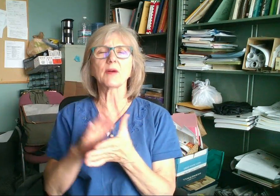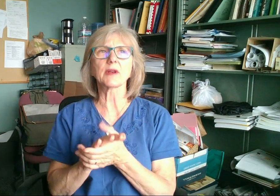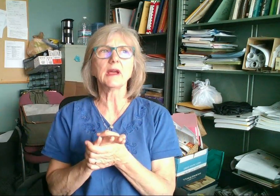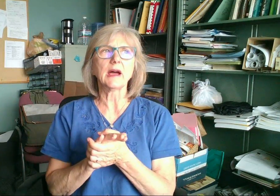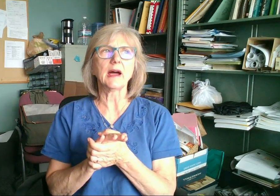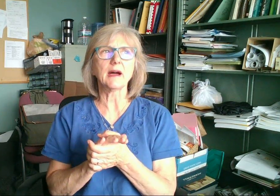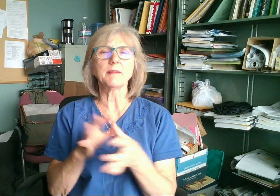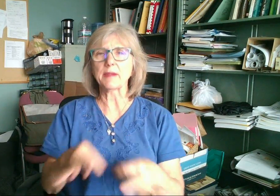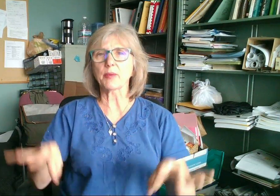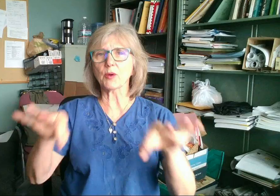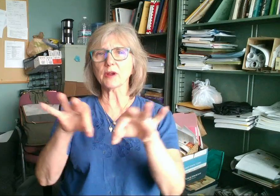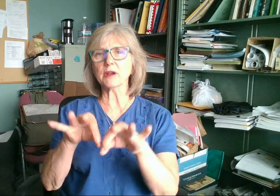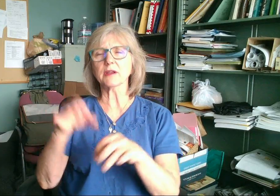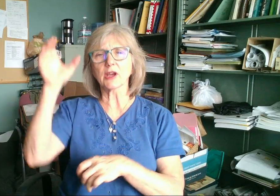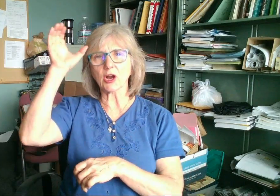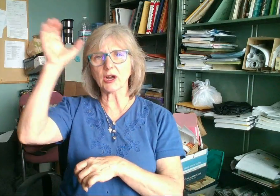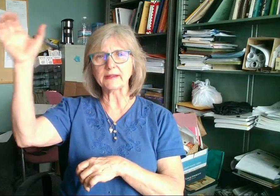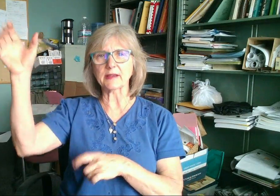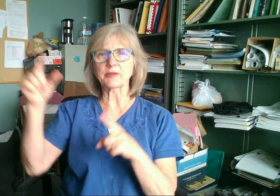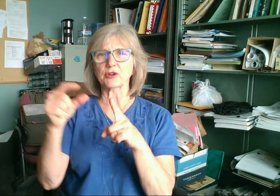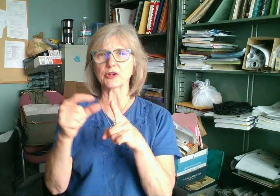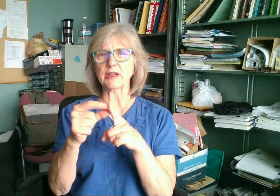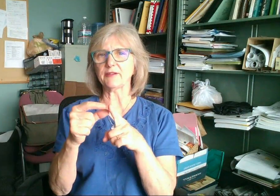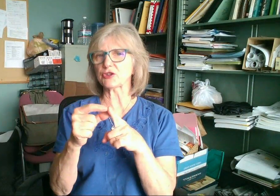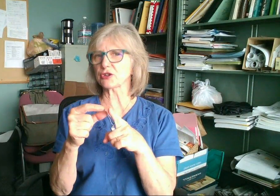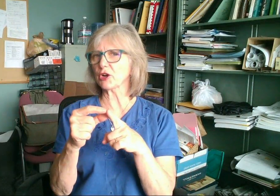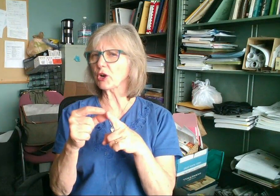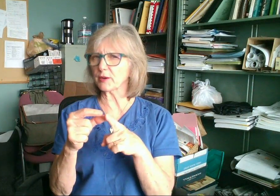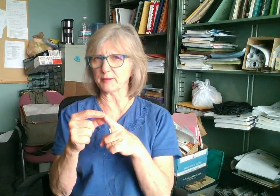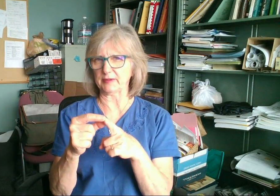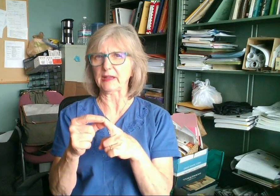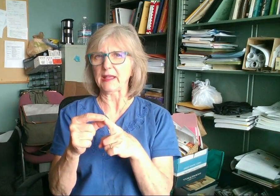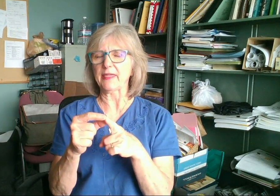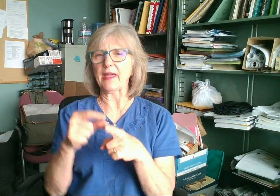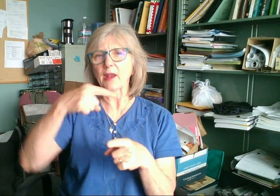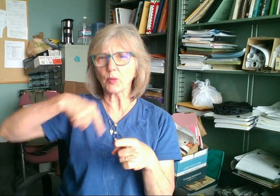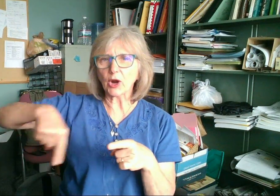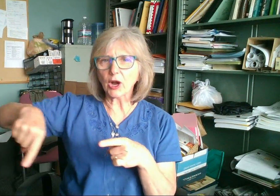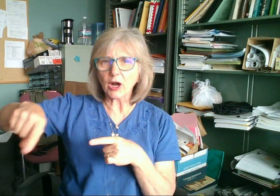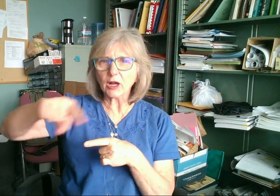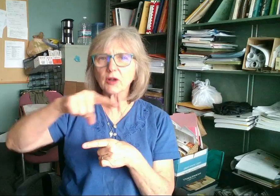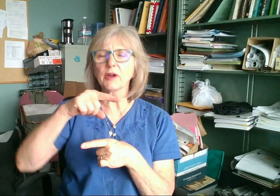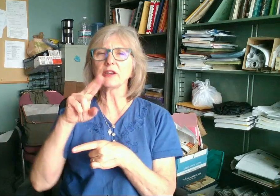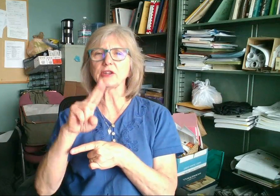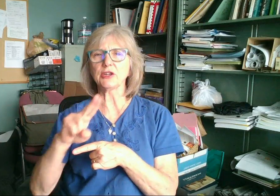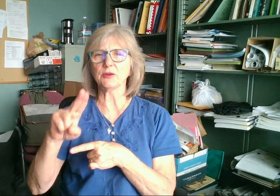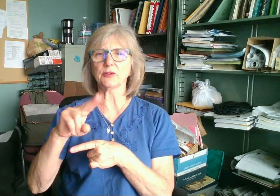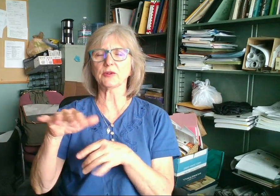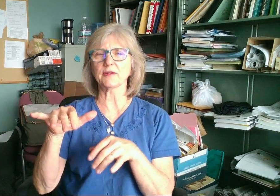about important concepts or even terms that we're all going to use, sort